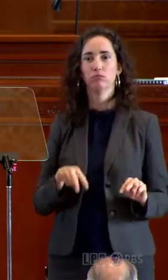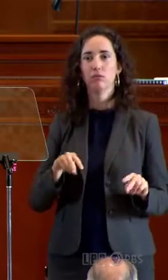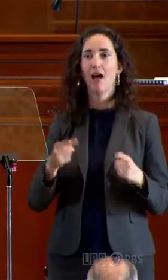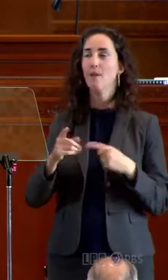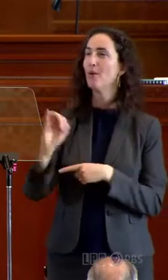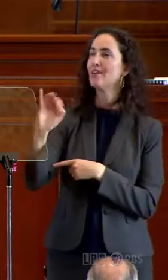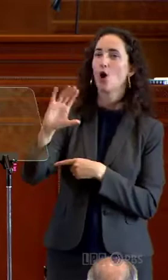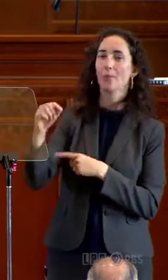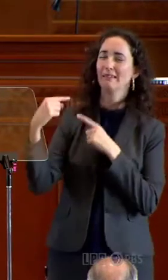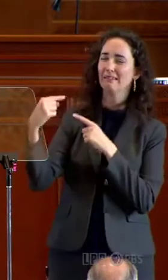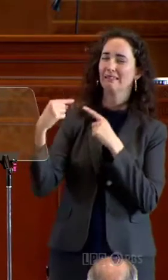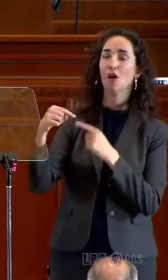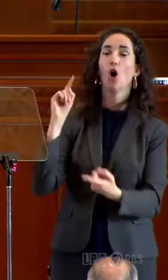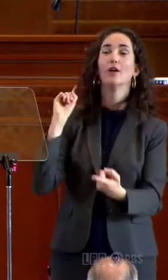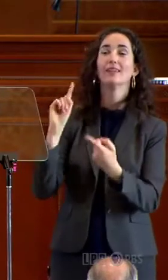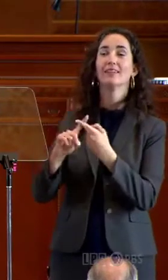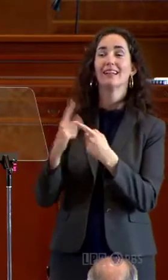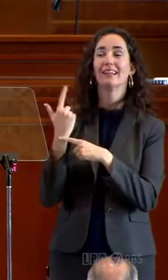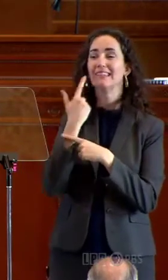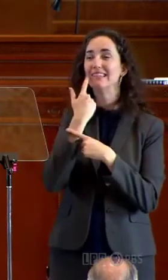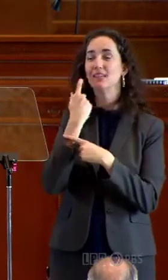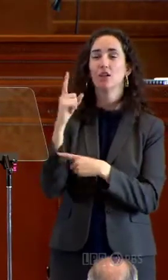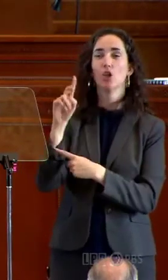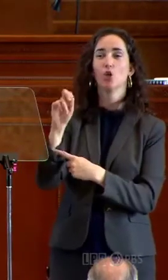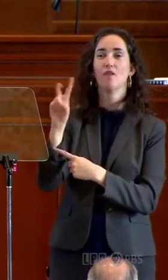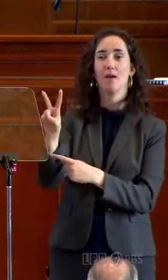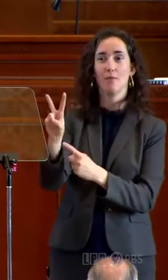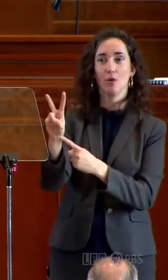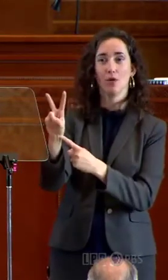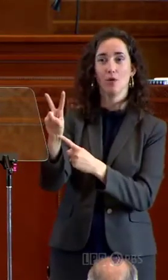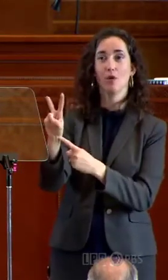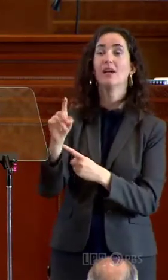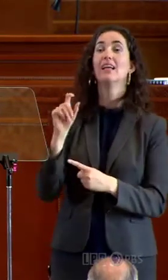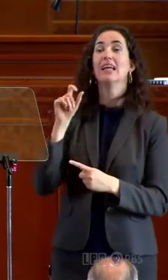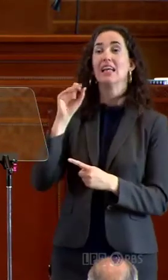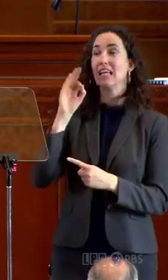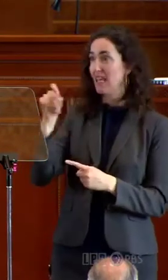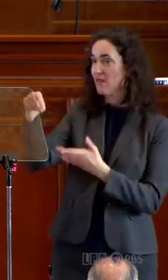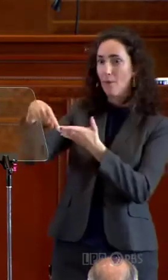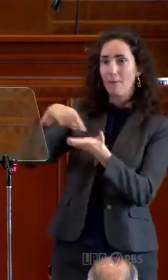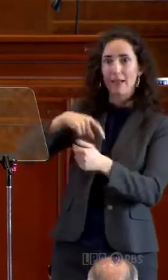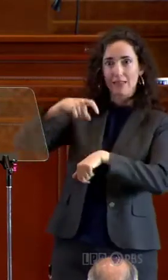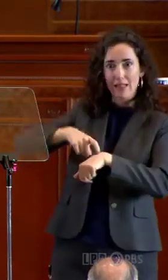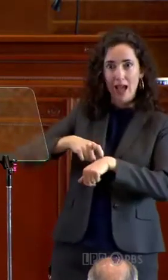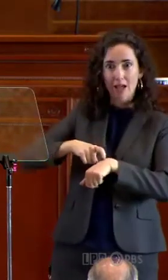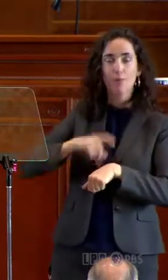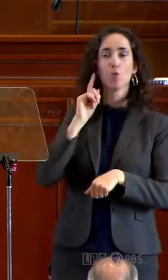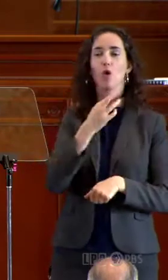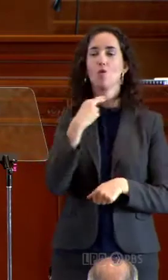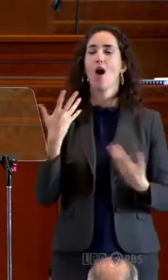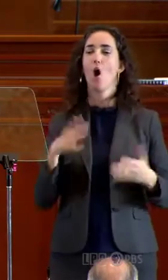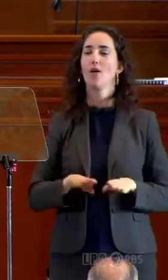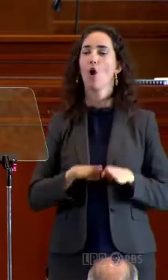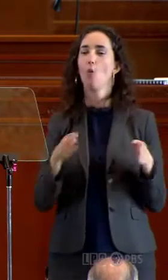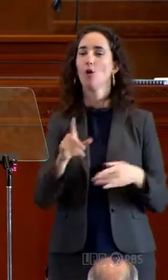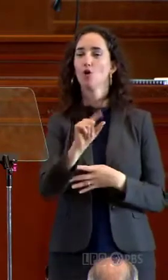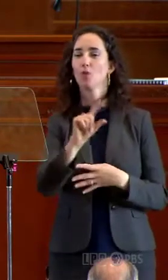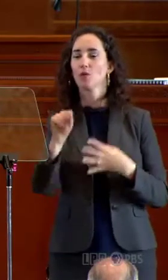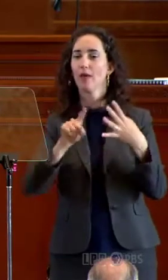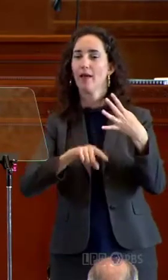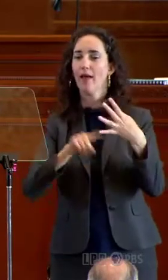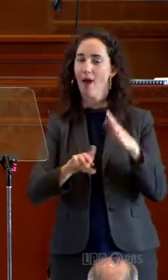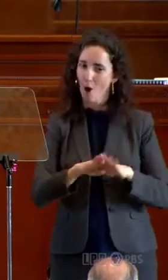insurance company until November of last year. Had his payments been made on time, the restaurant would have reopened by the end of